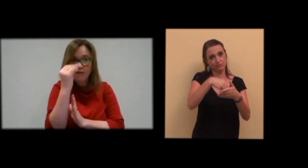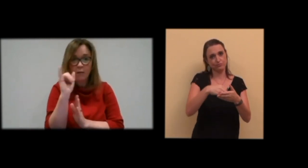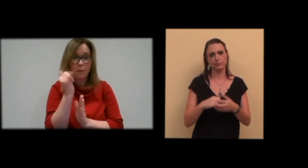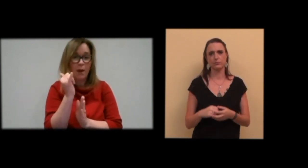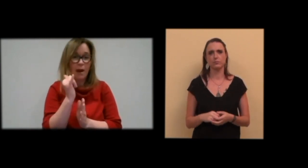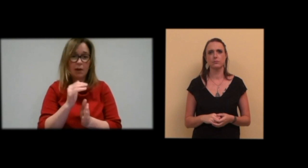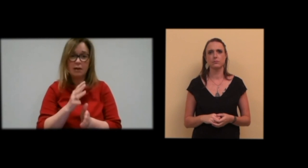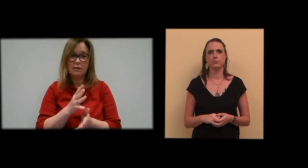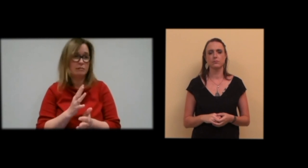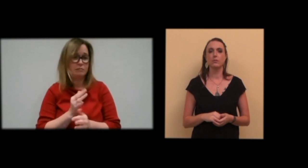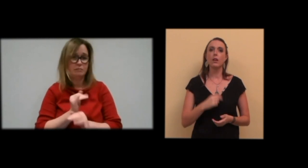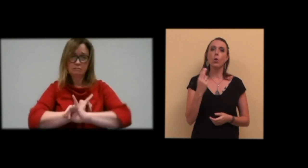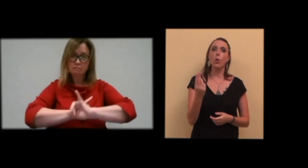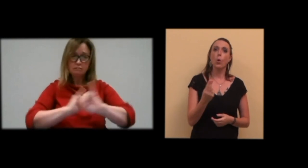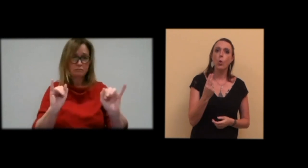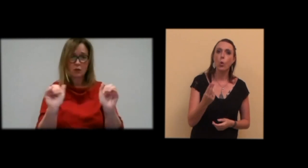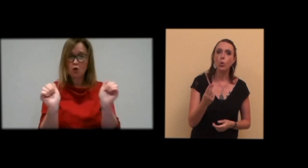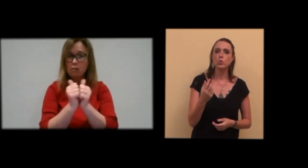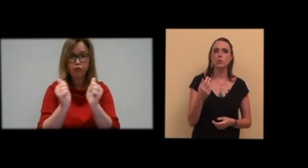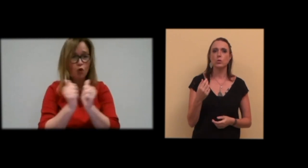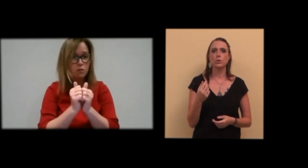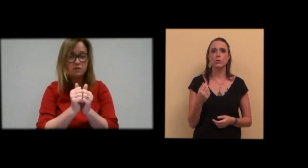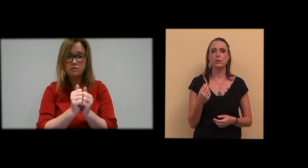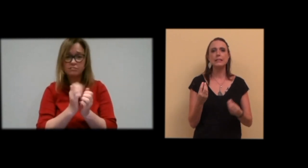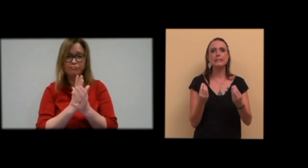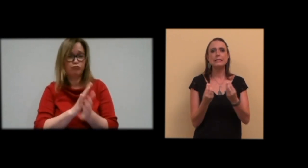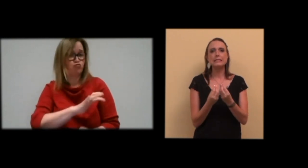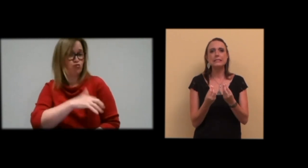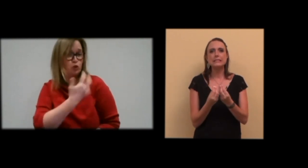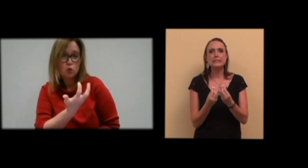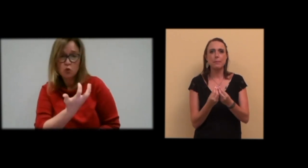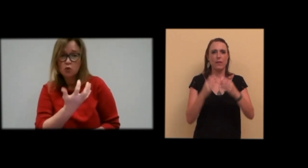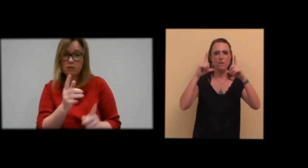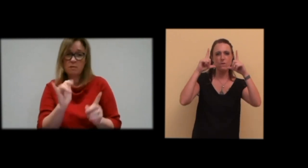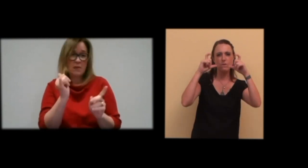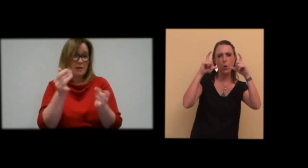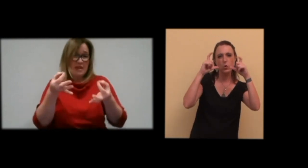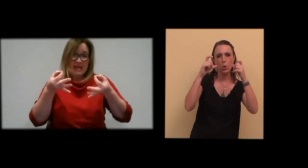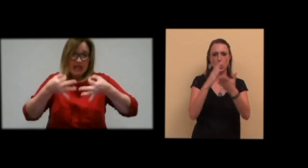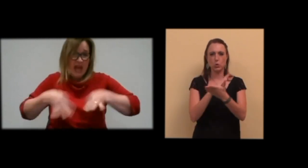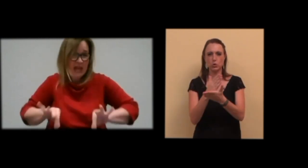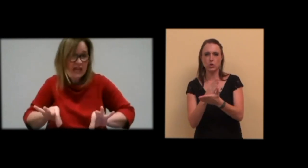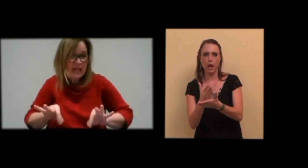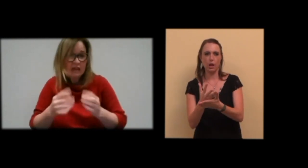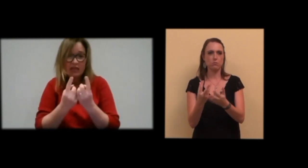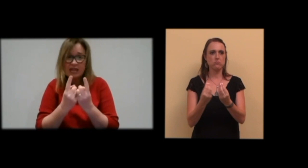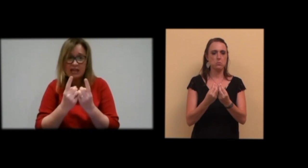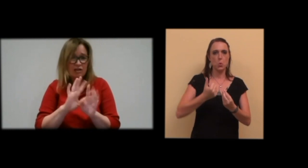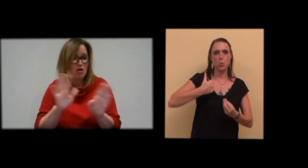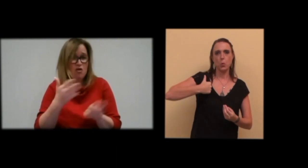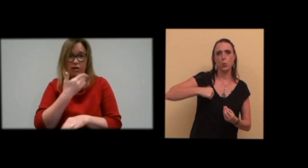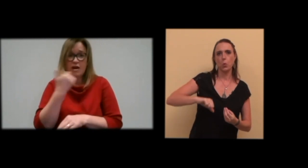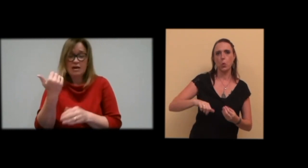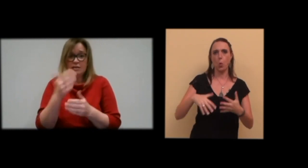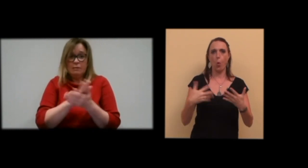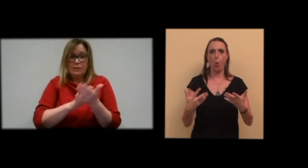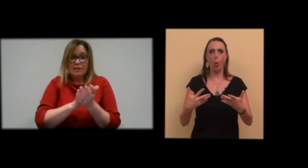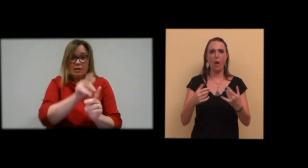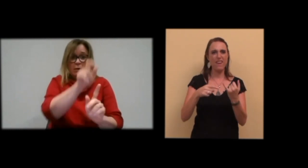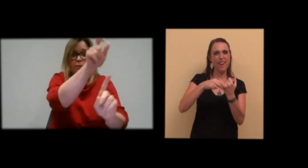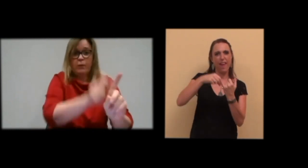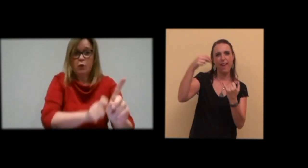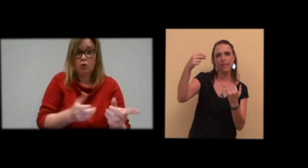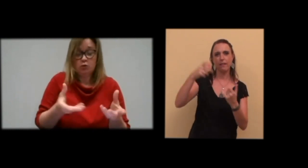another example of safeguarding. It could also be inappropriate photos being shared, perhaps